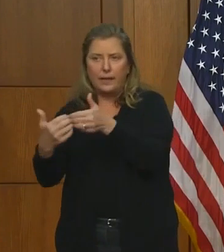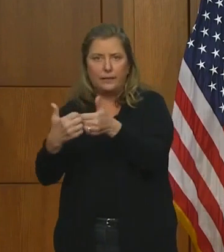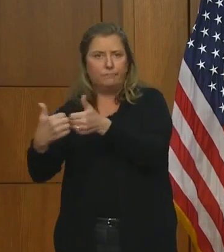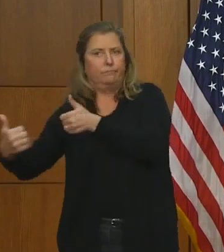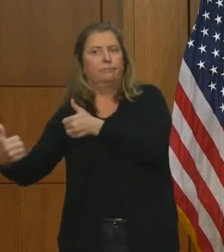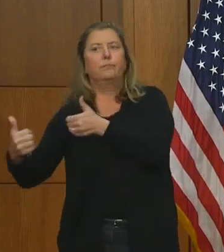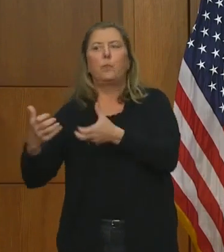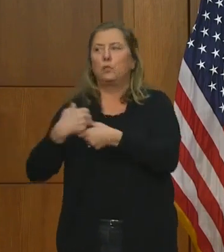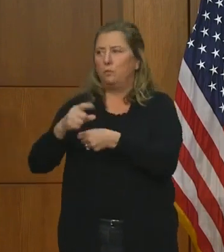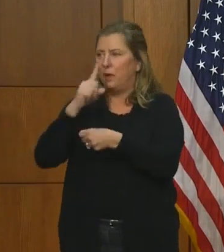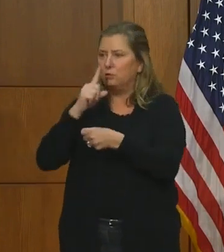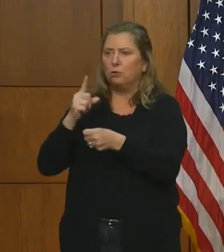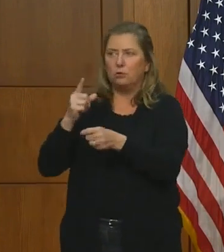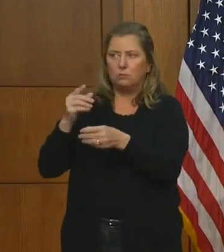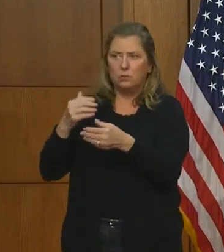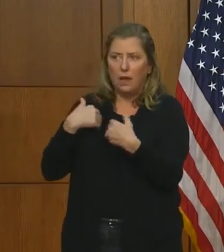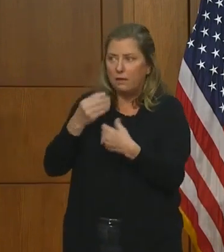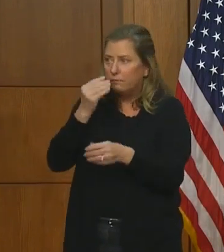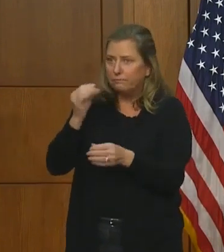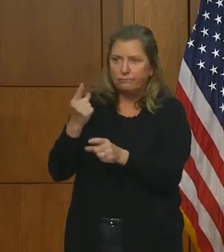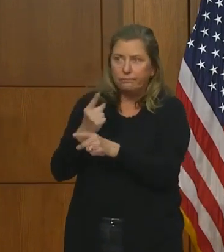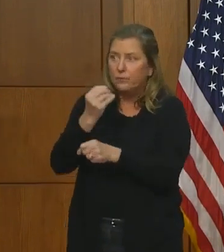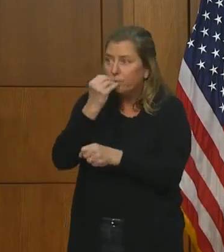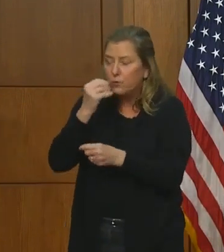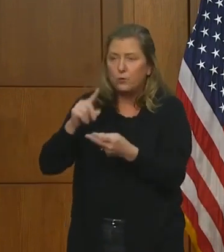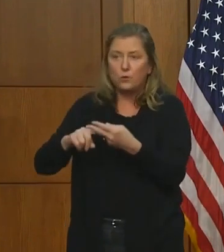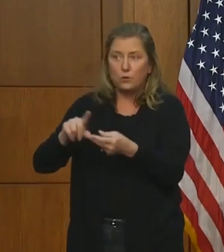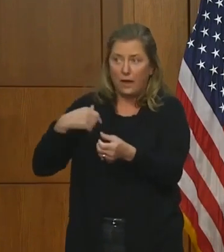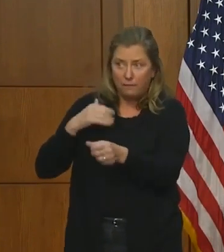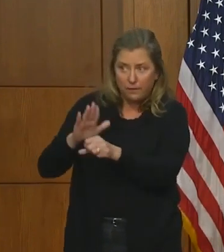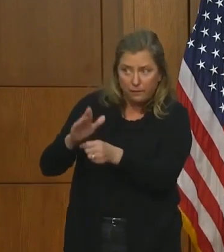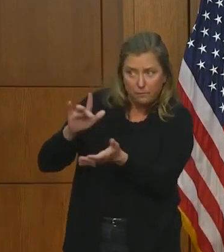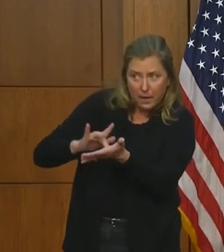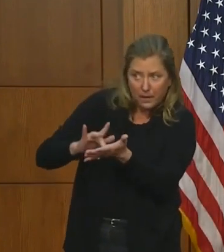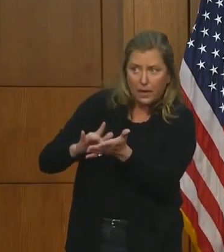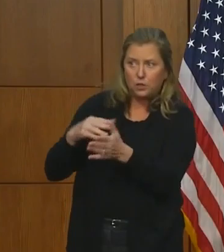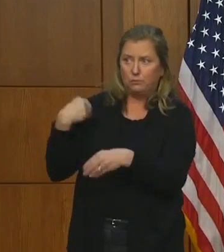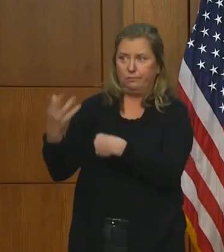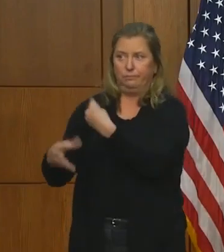to make sure that they get the food, medications, and other services that they need.